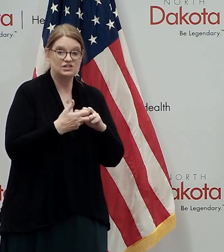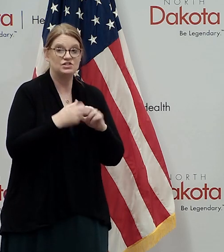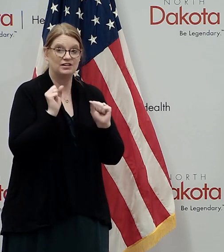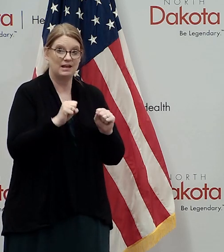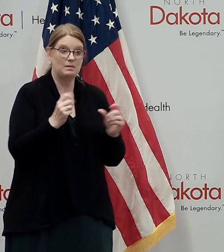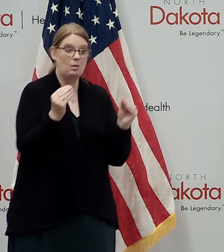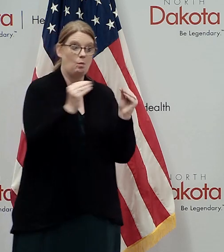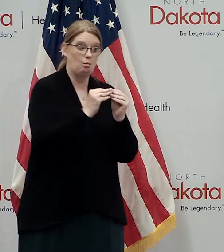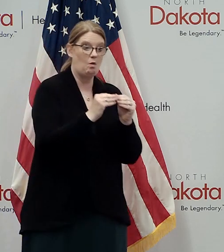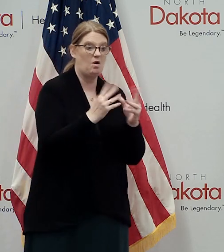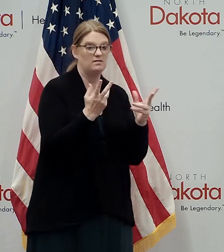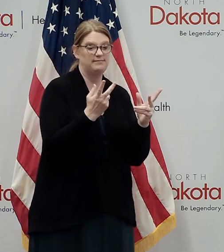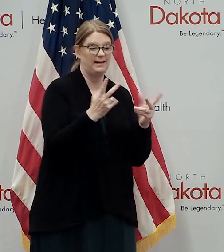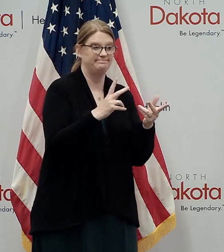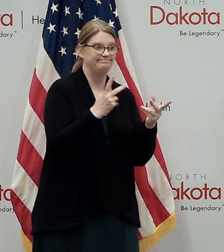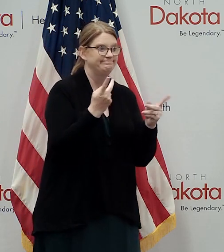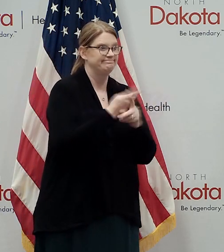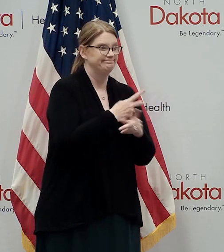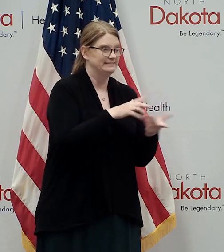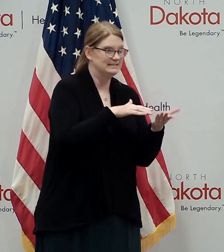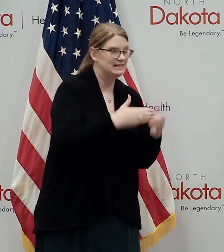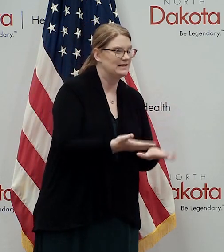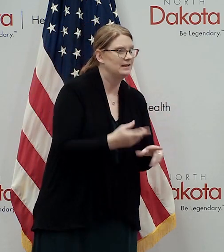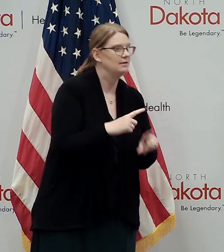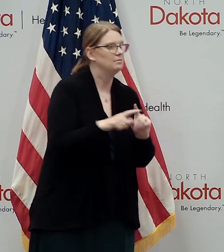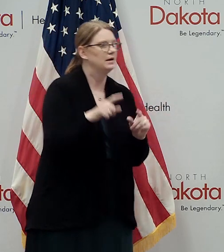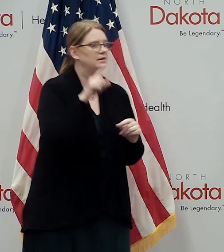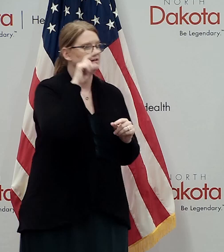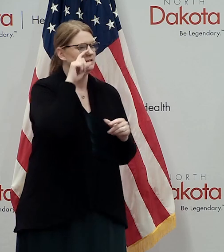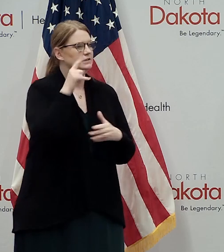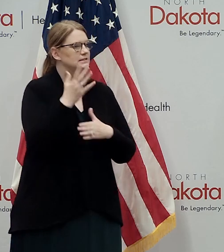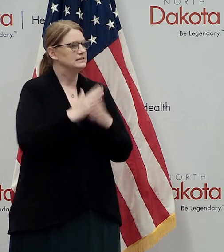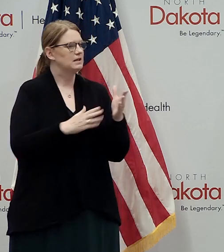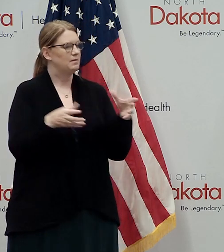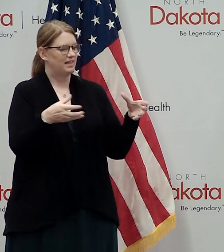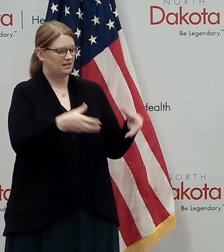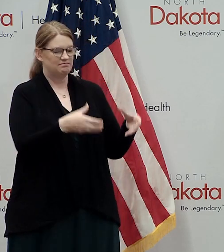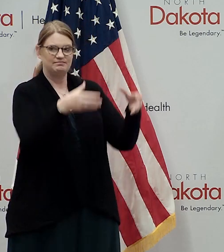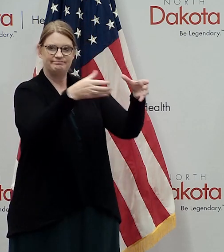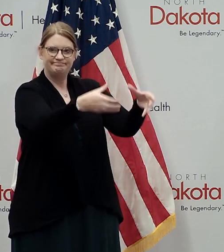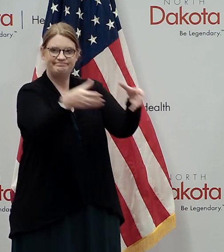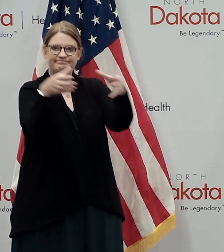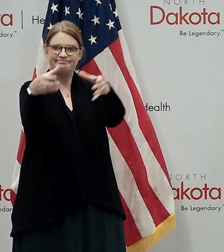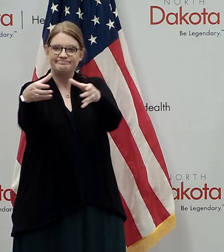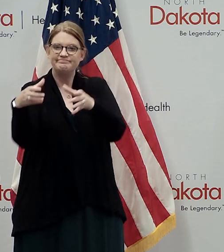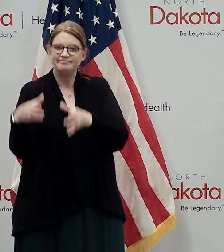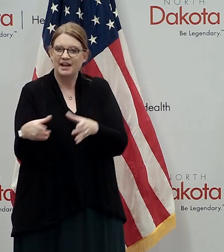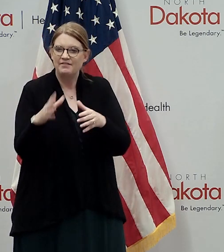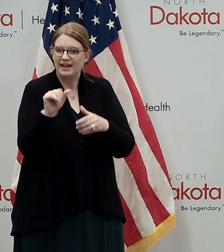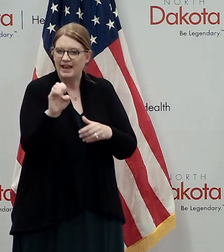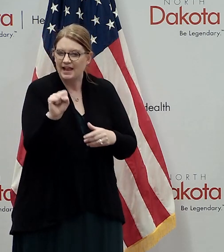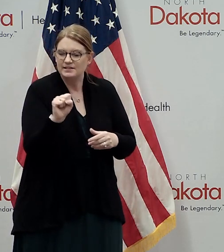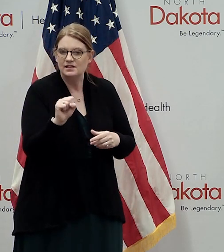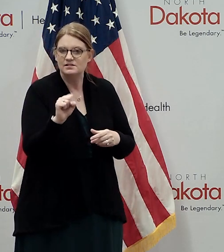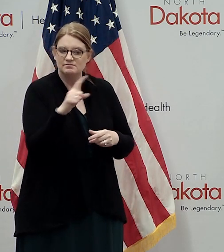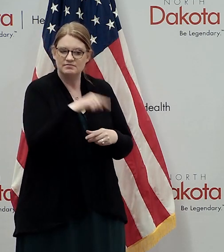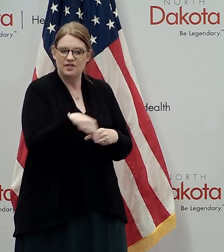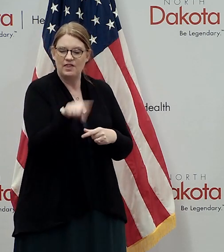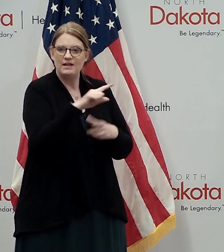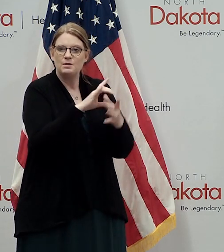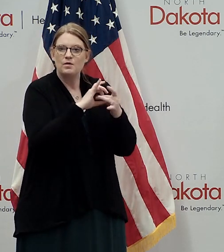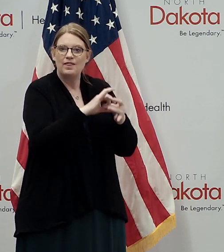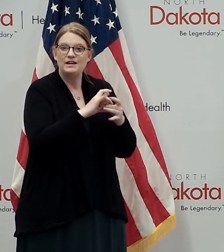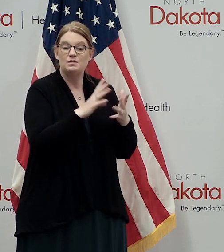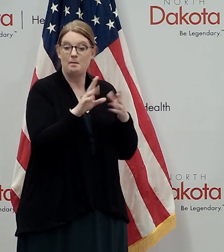be transmitted by people of any age. And some of the clusters of cases that are popping up have been related